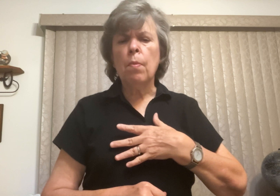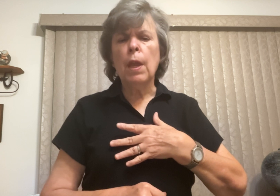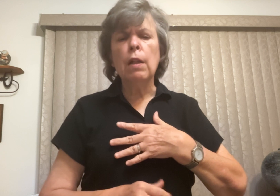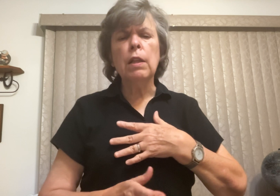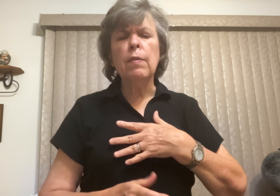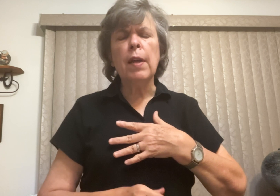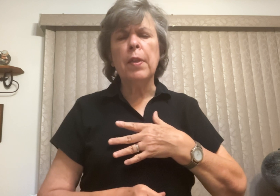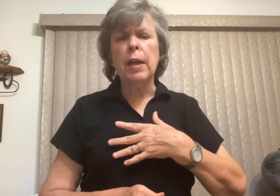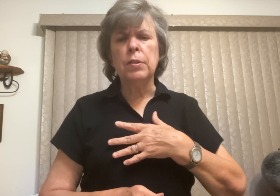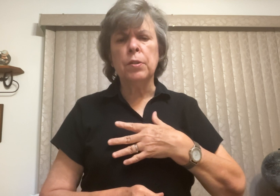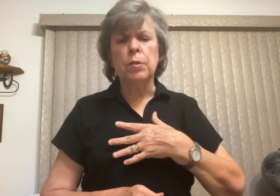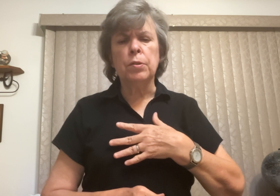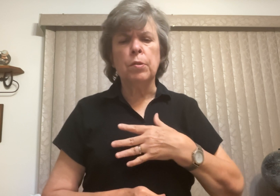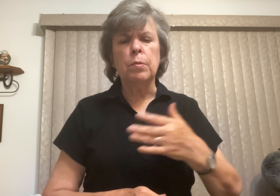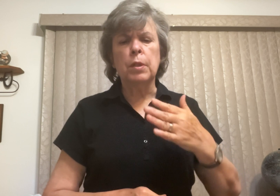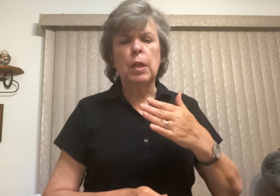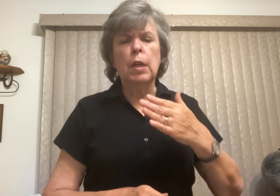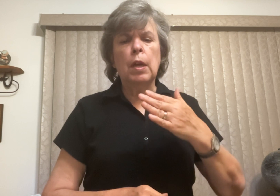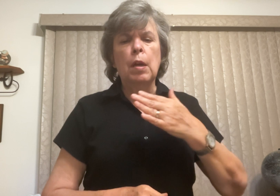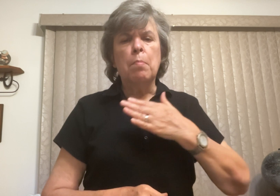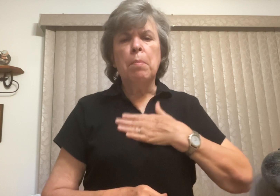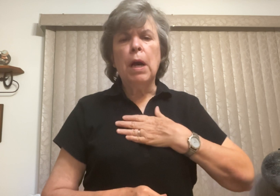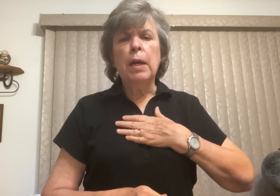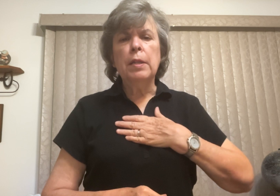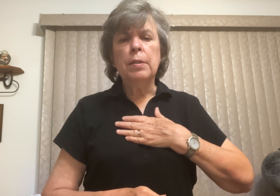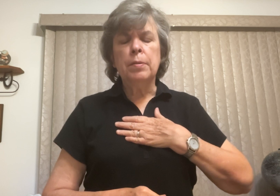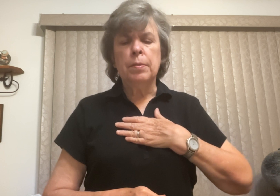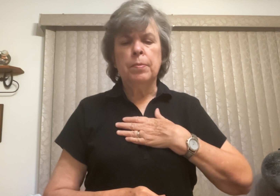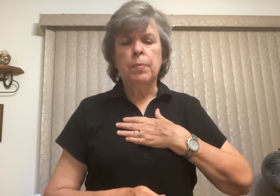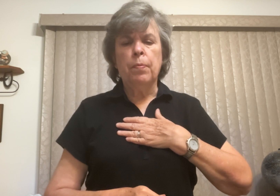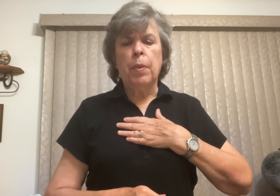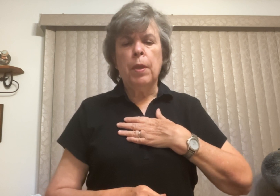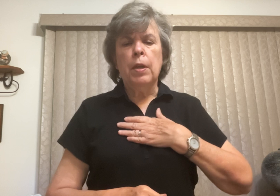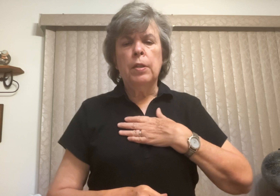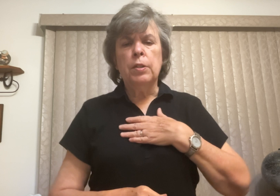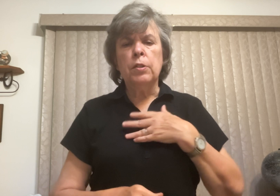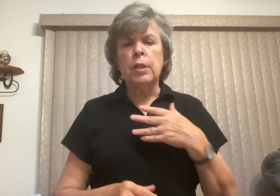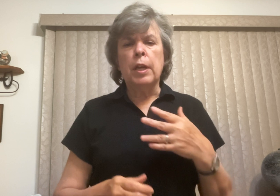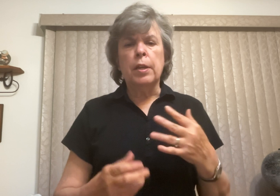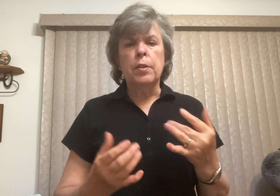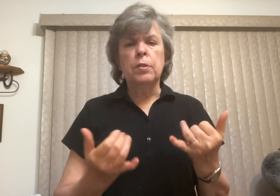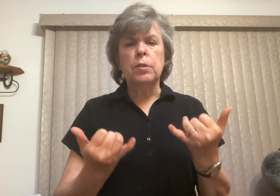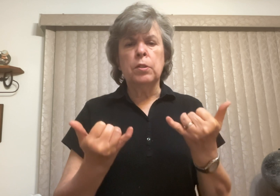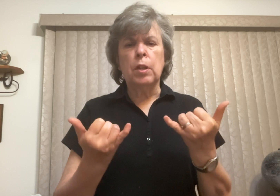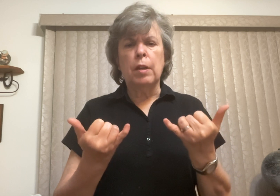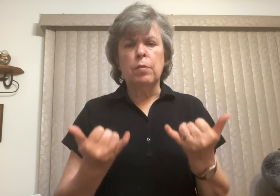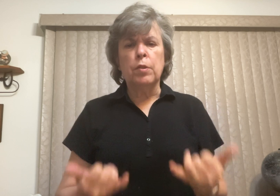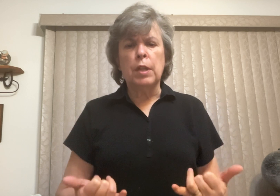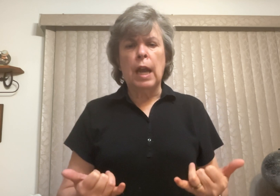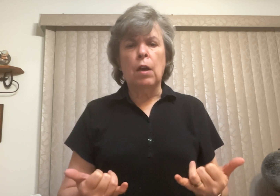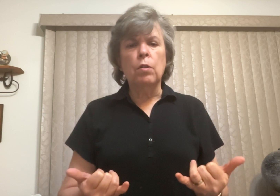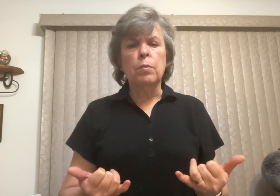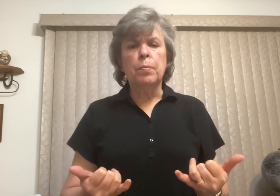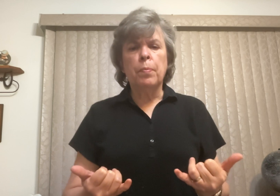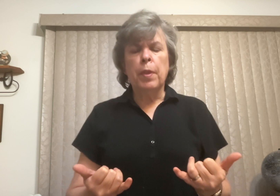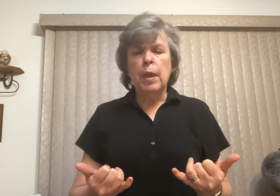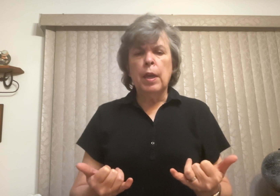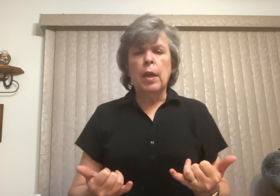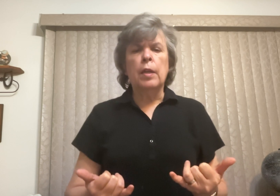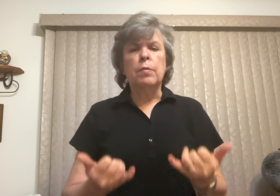I'll leave out that also. Mine today. This is the sign for now. And if you do